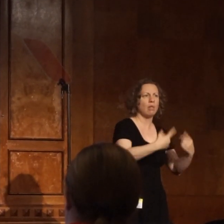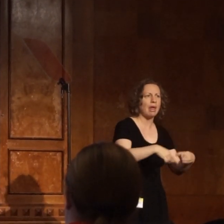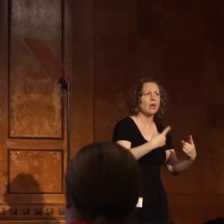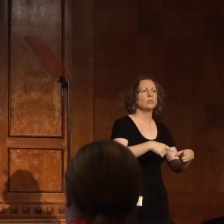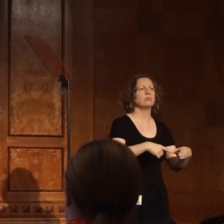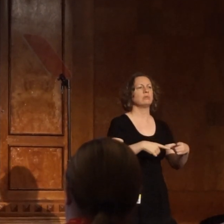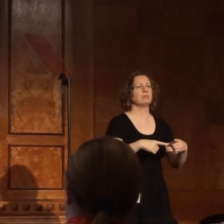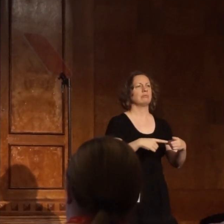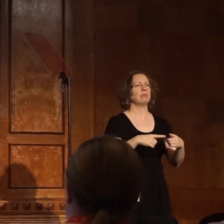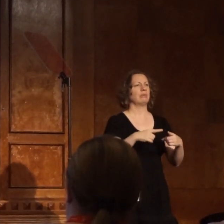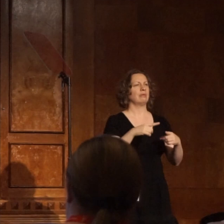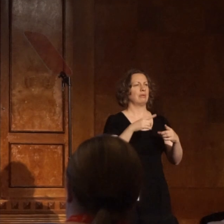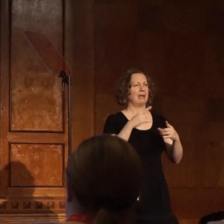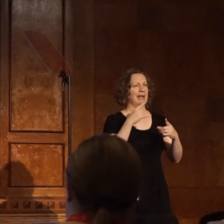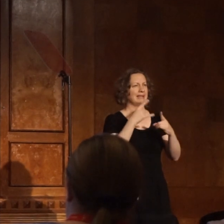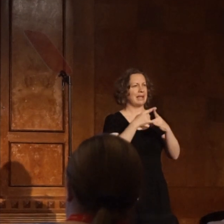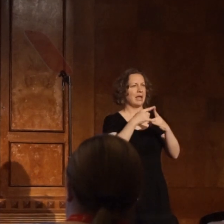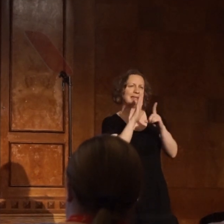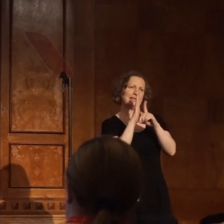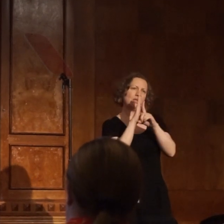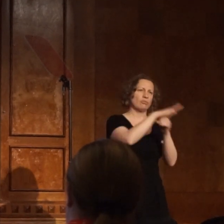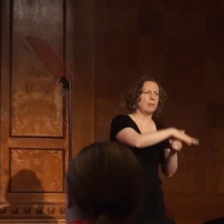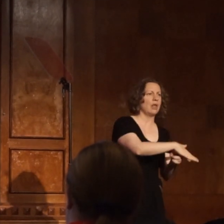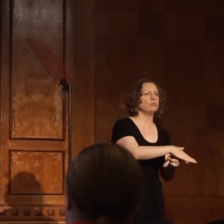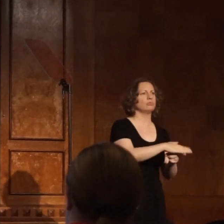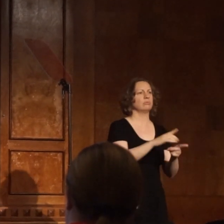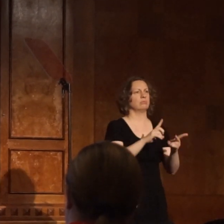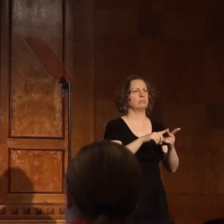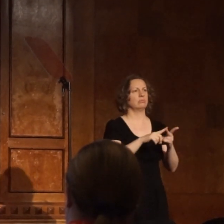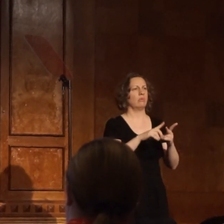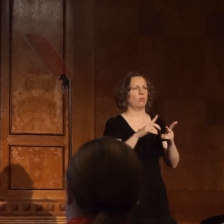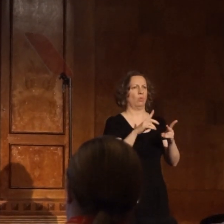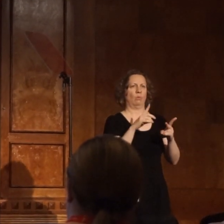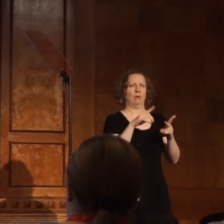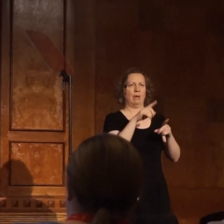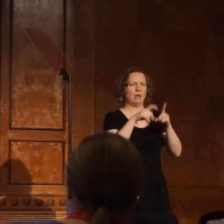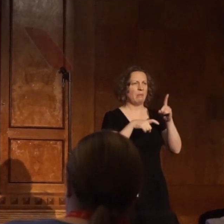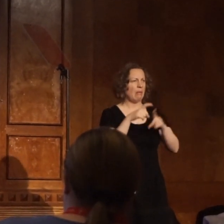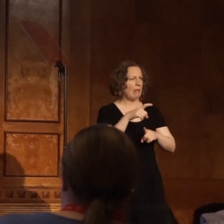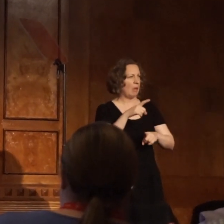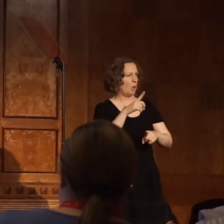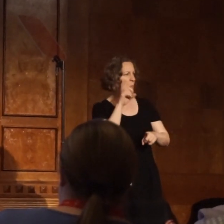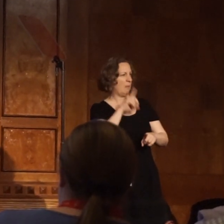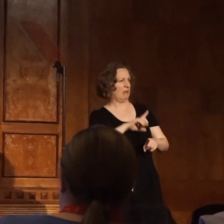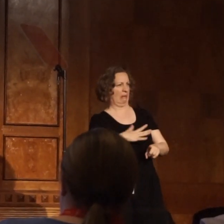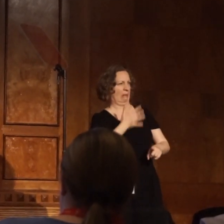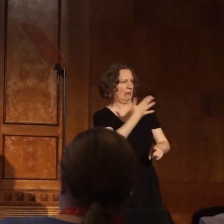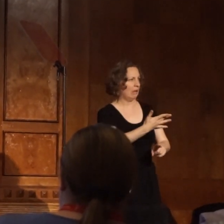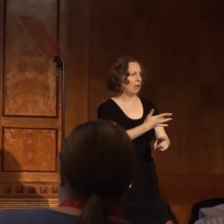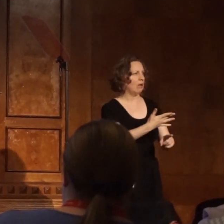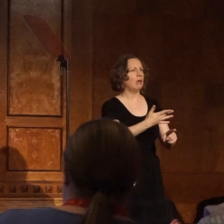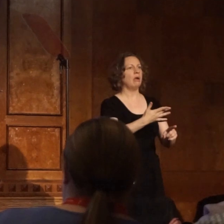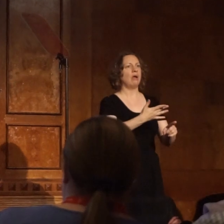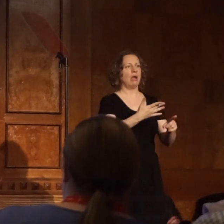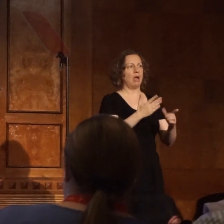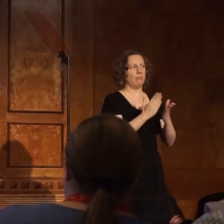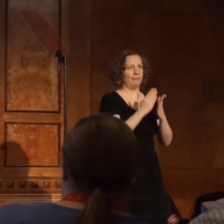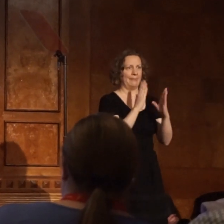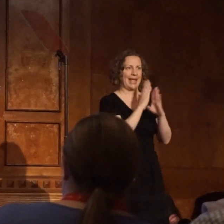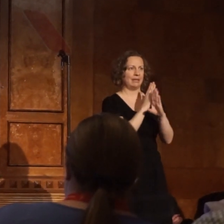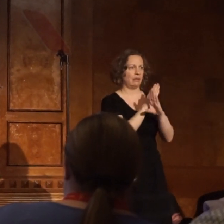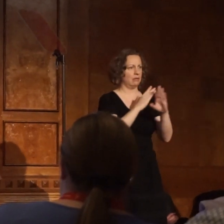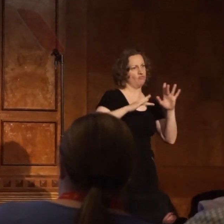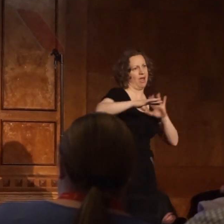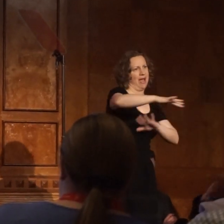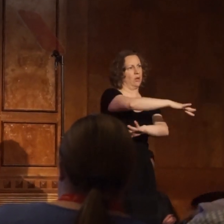sexism and misogyny, has been hiding in plain sight. It's all around us. It is sadly in our schools